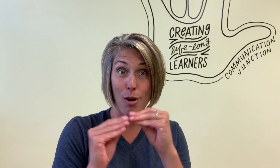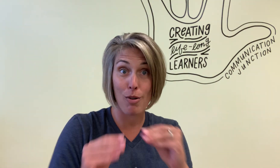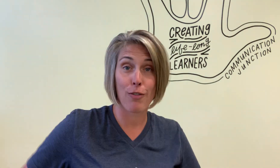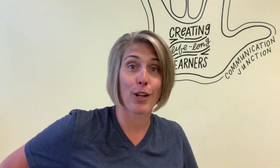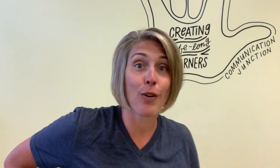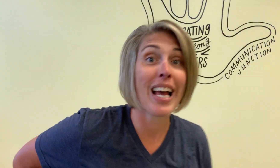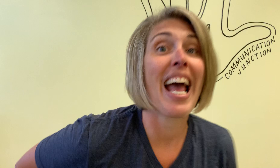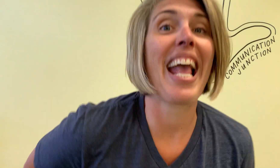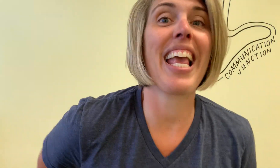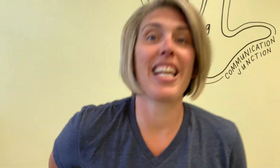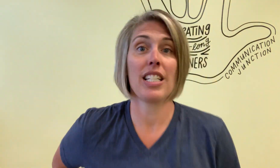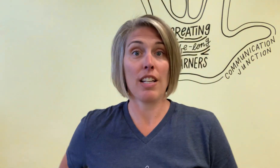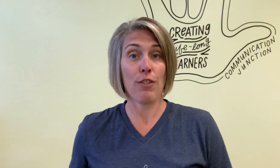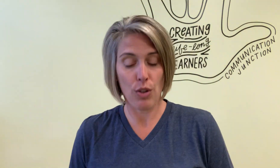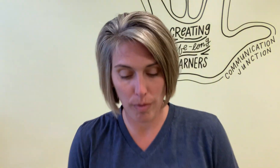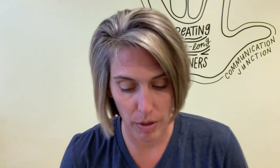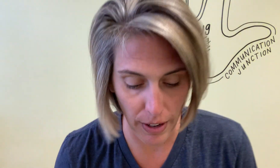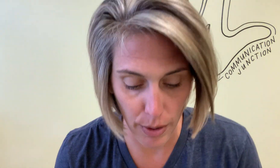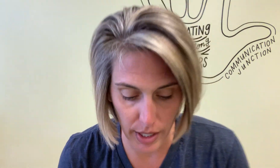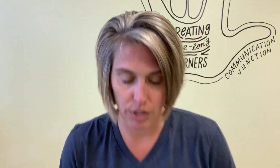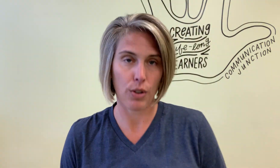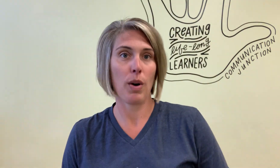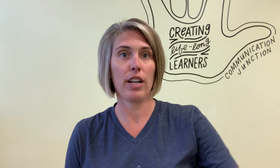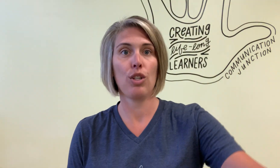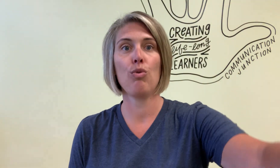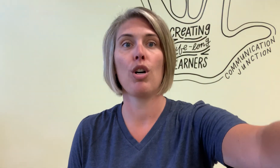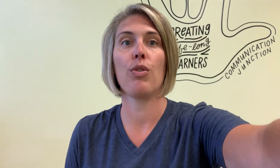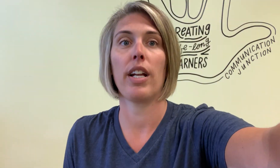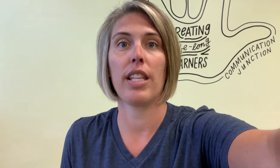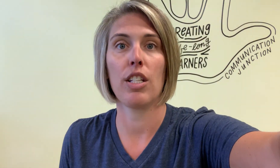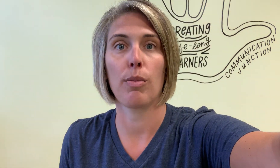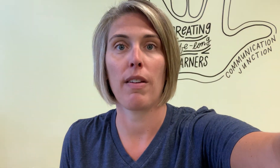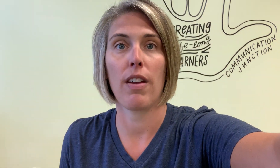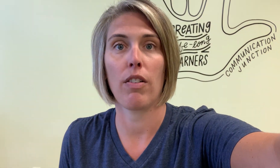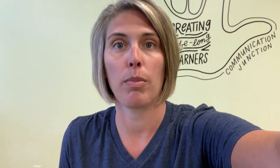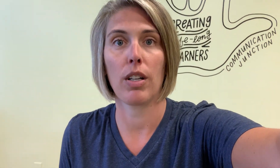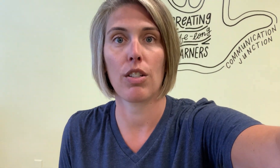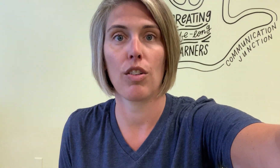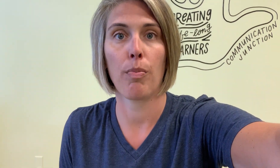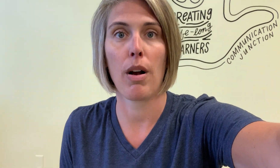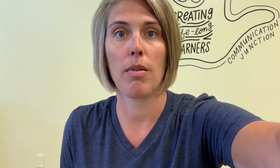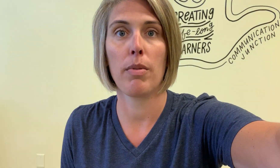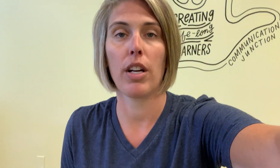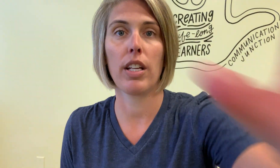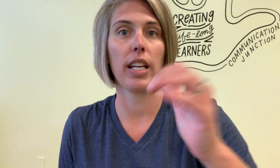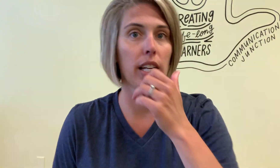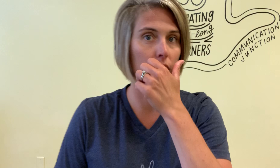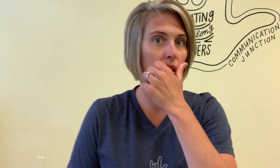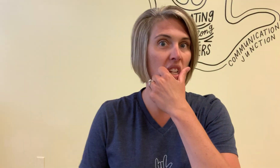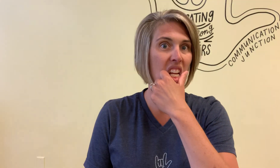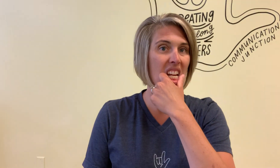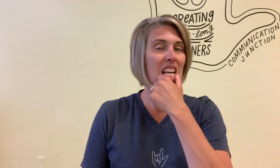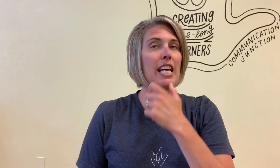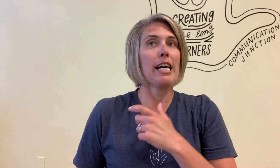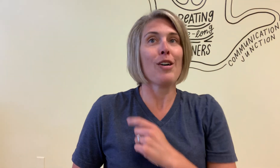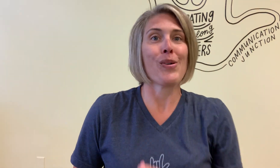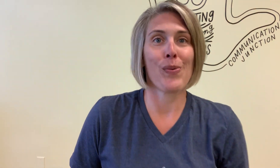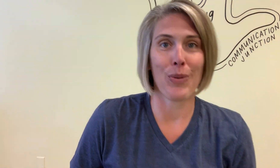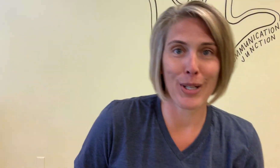book for you. And if you have been following us for a while, you know that these are my favorite books. So you've probably already guessed what we're gonna